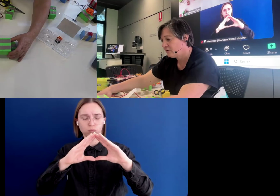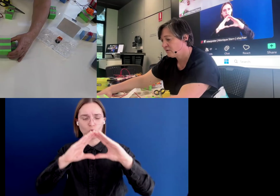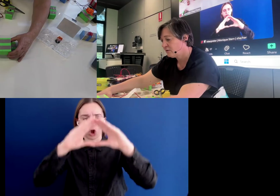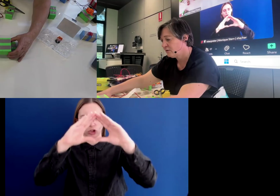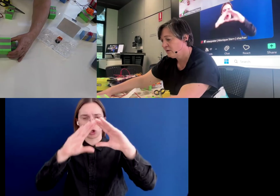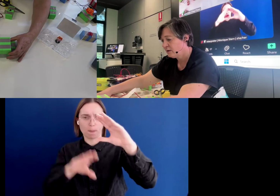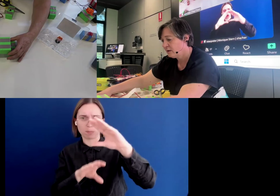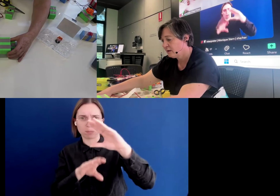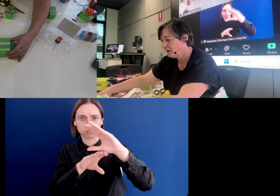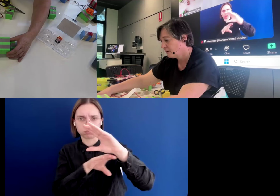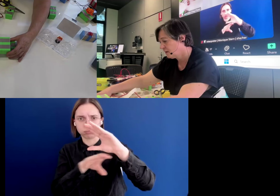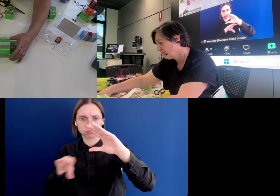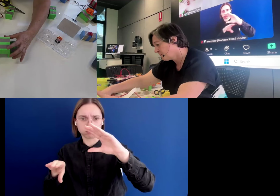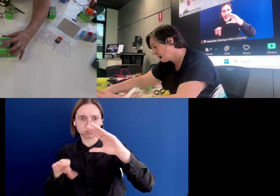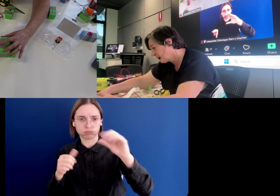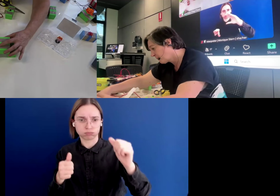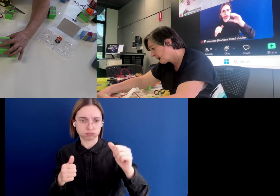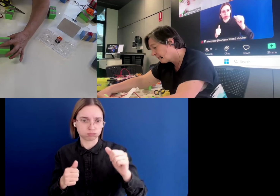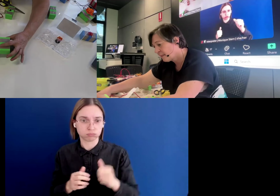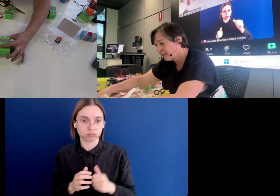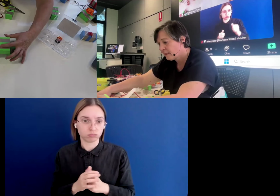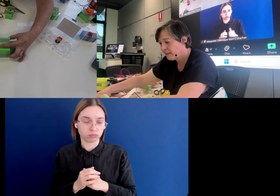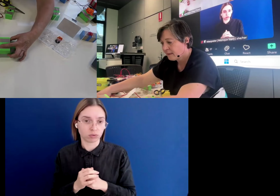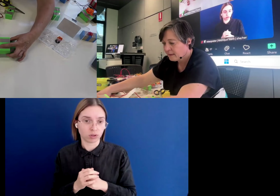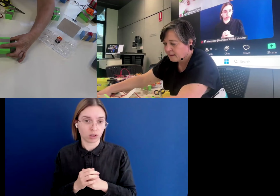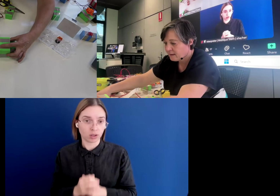if we do,